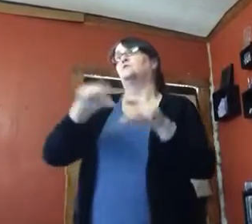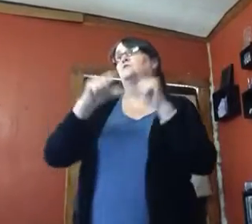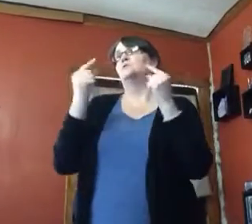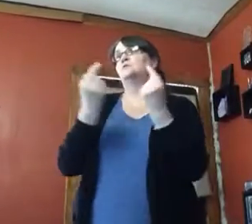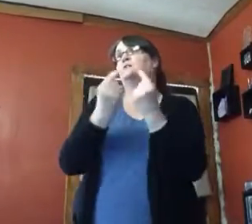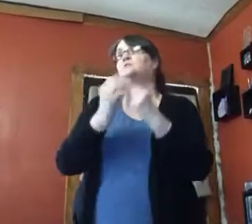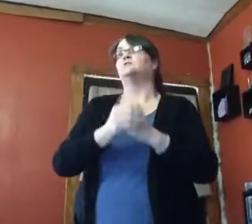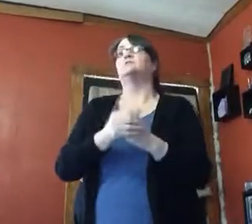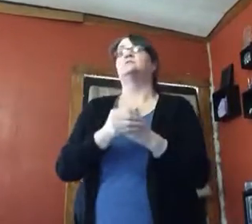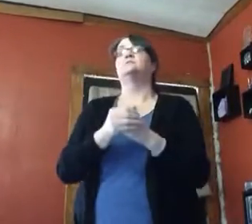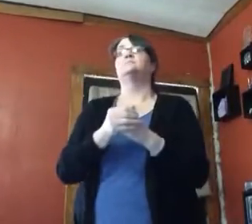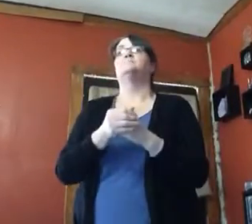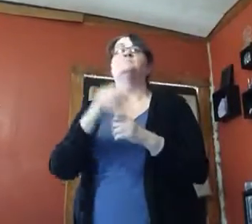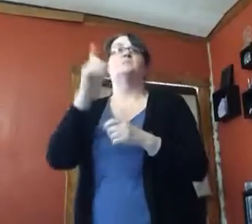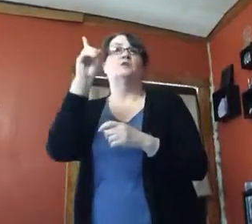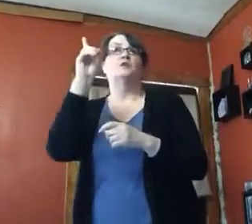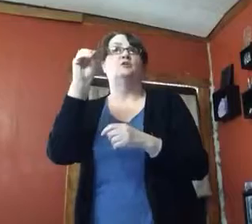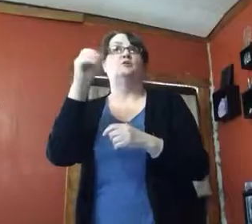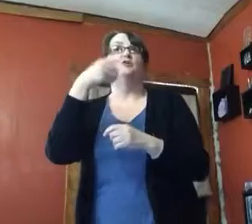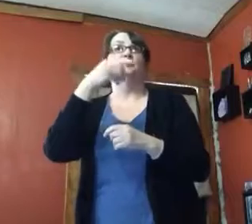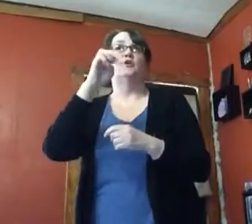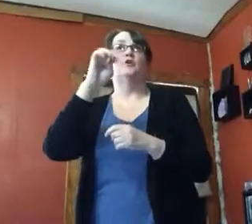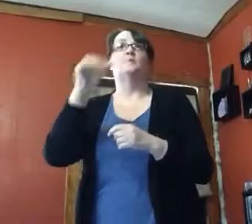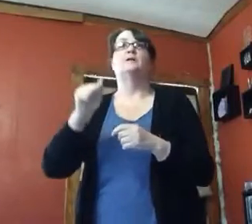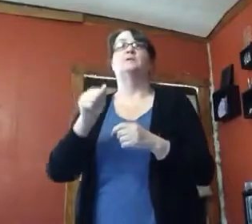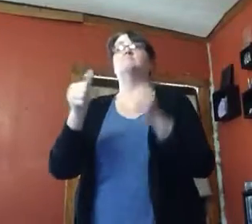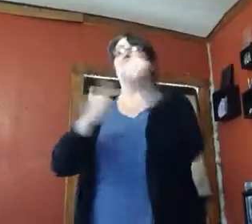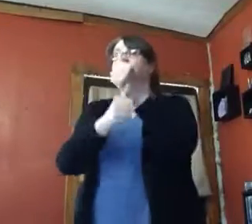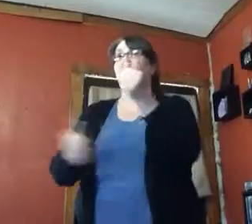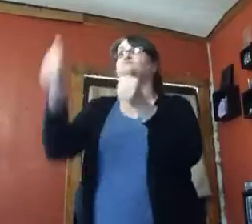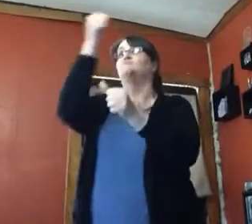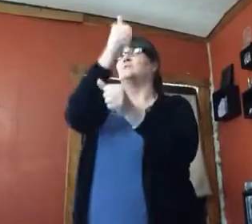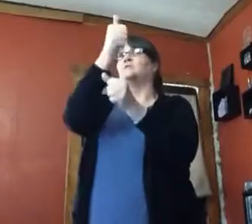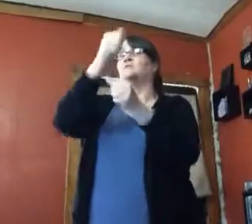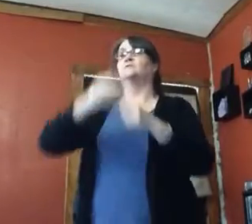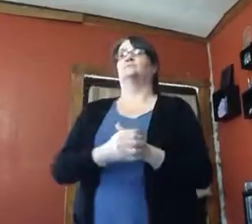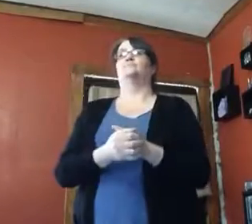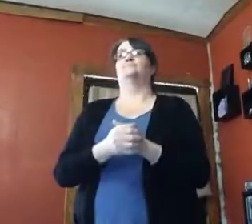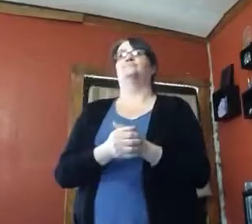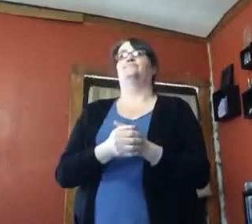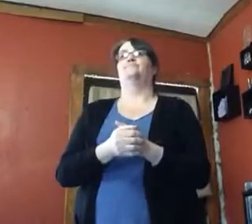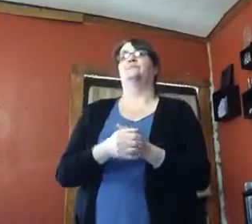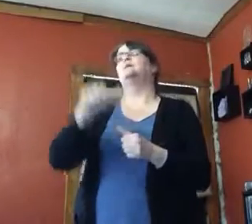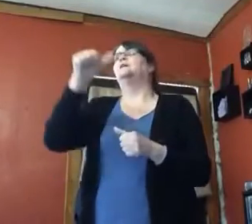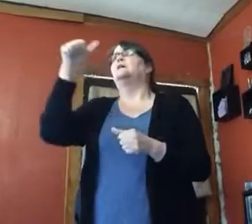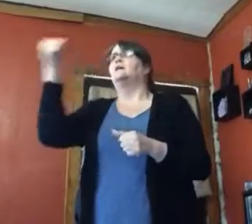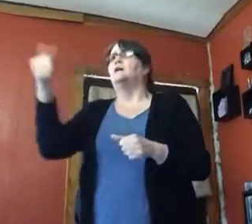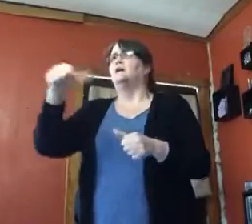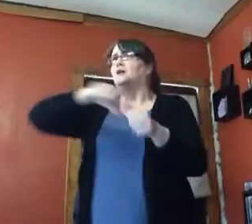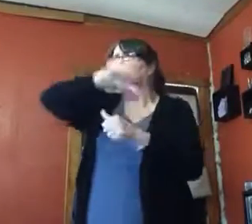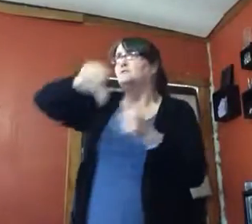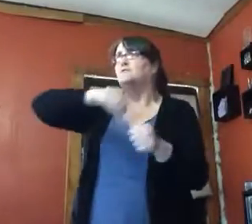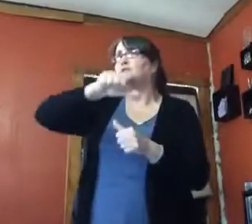dogma and hierarchies. Subsequent fellowships, such as Narcotics Anonymous,